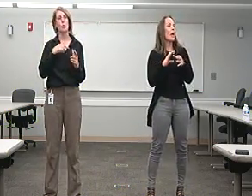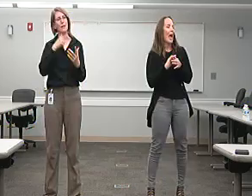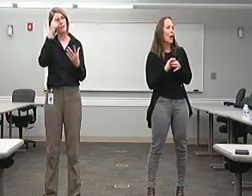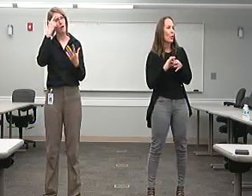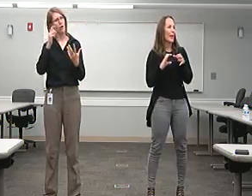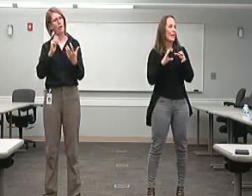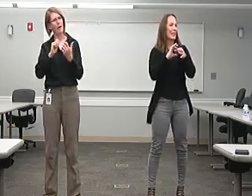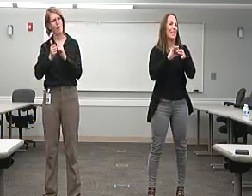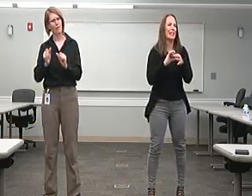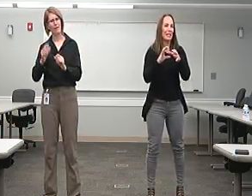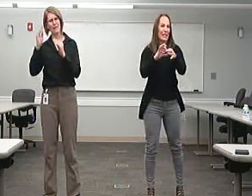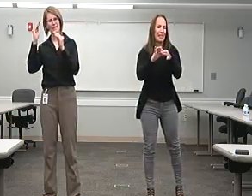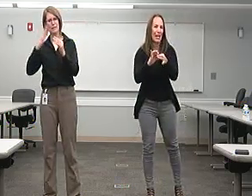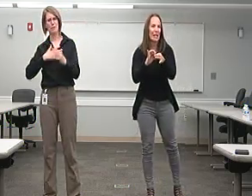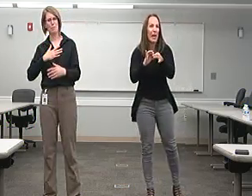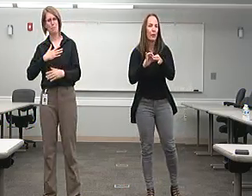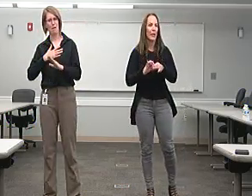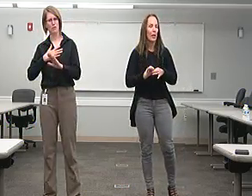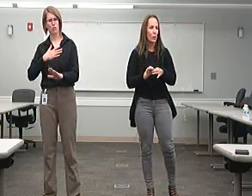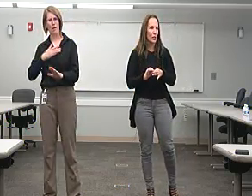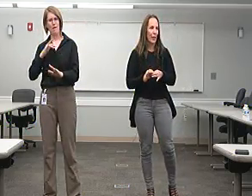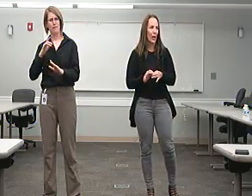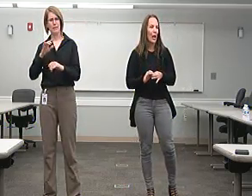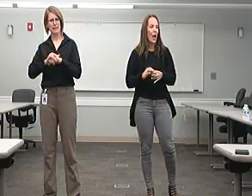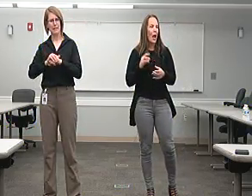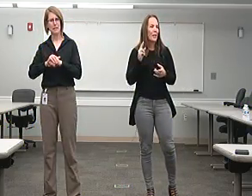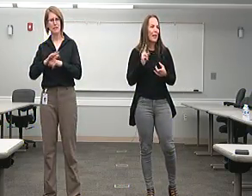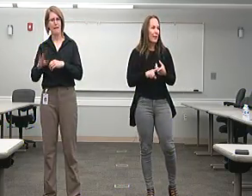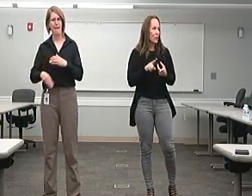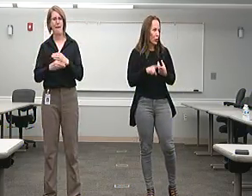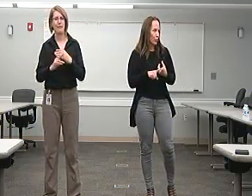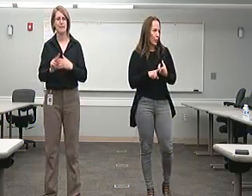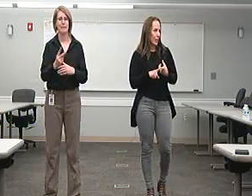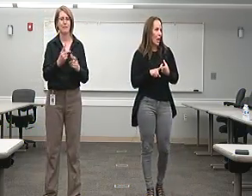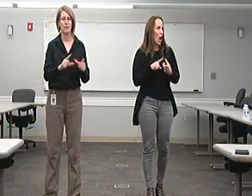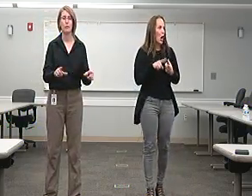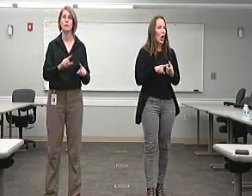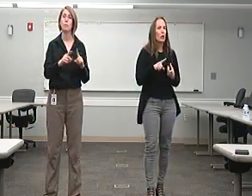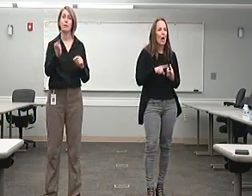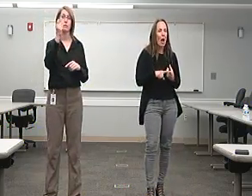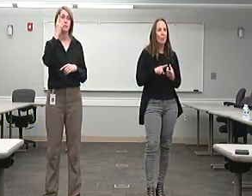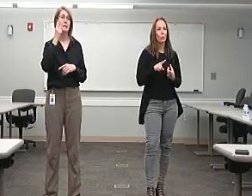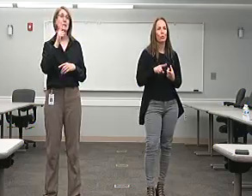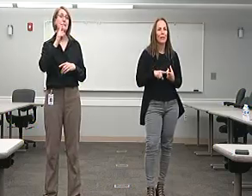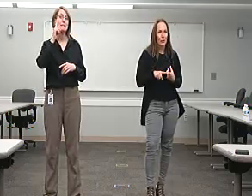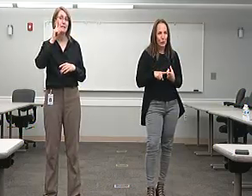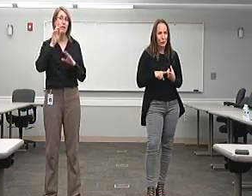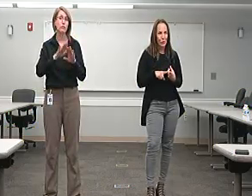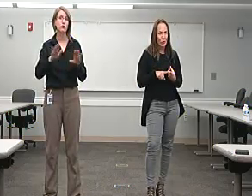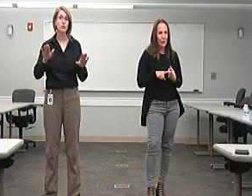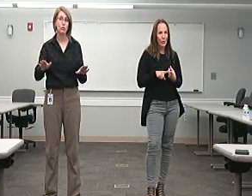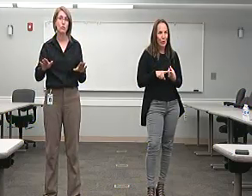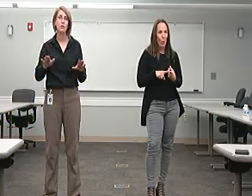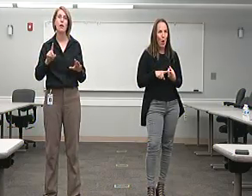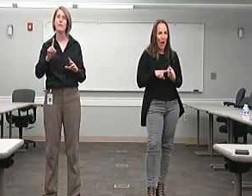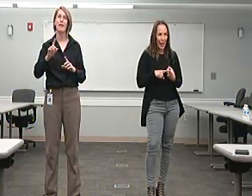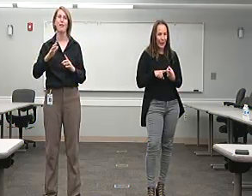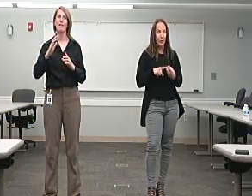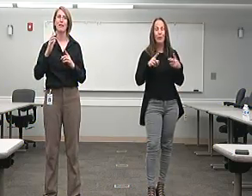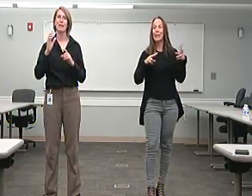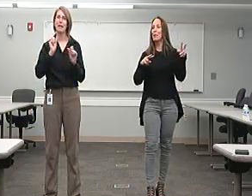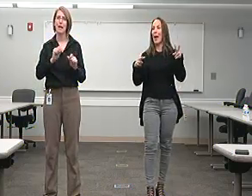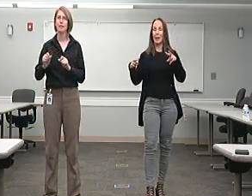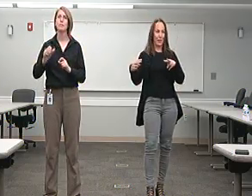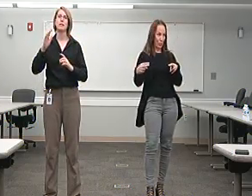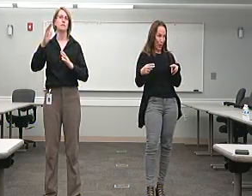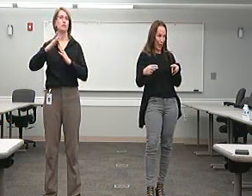get another language in there? Deaf children are our top readers. Why? If you think about it this way,